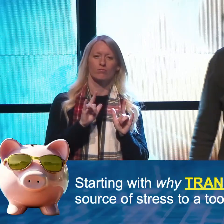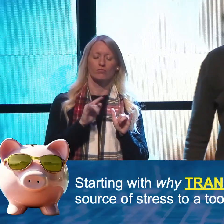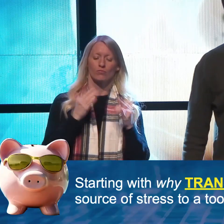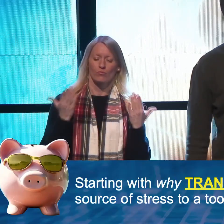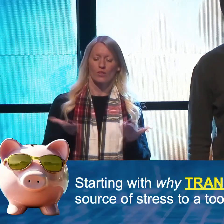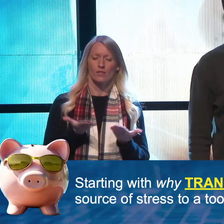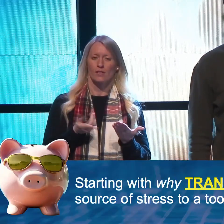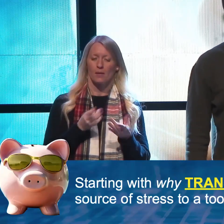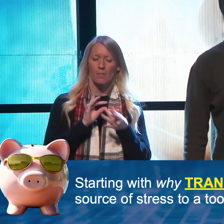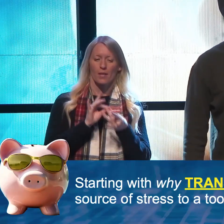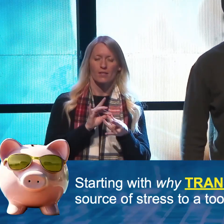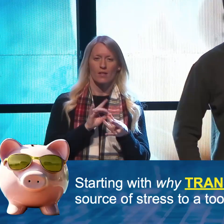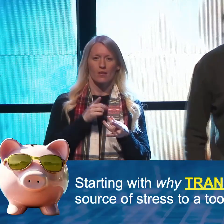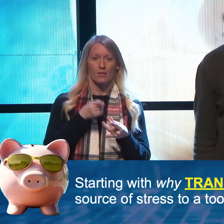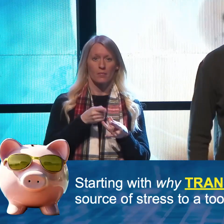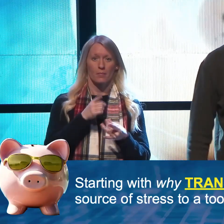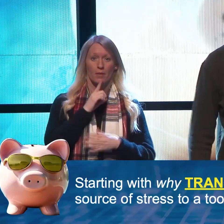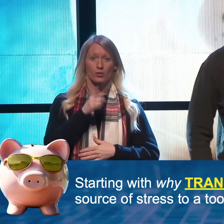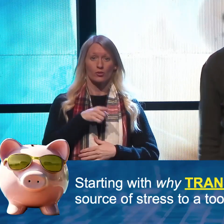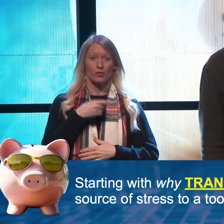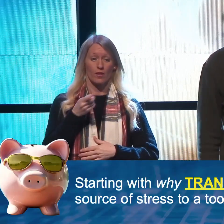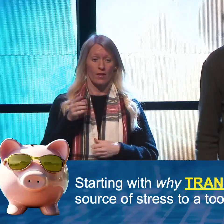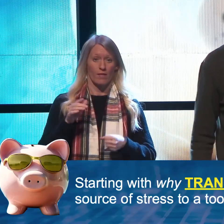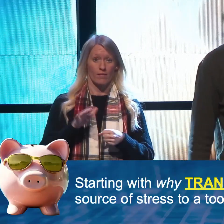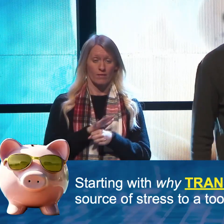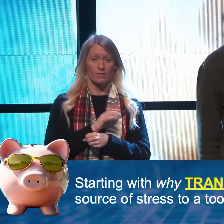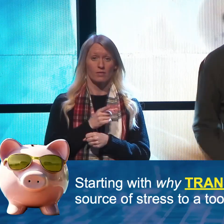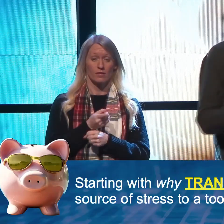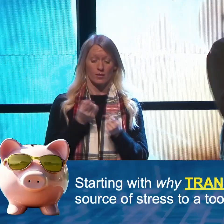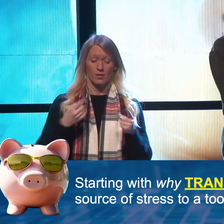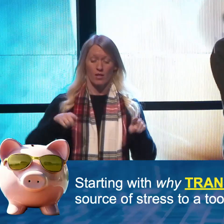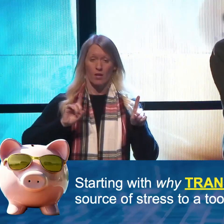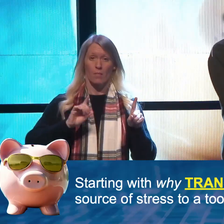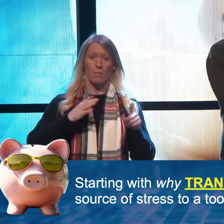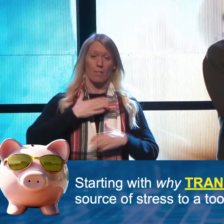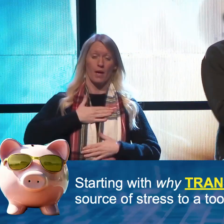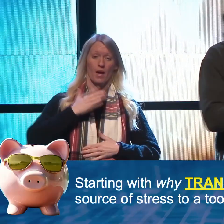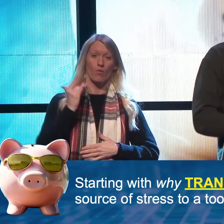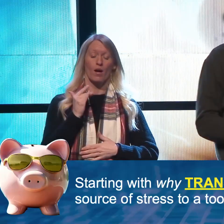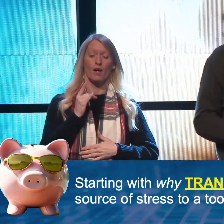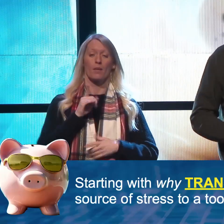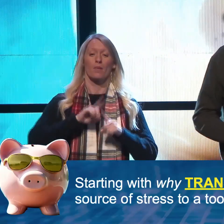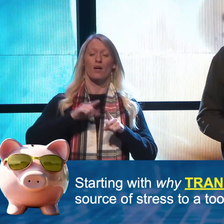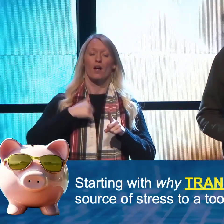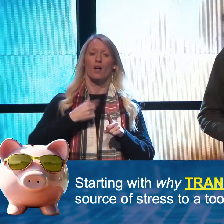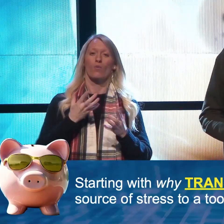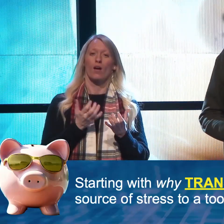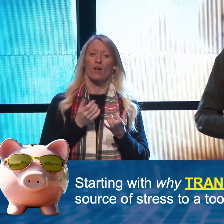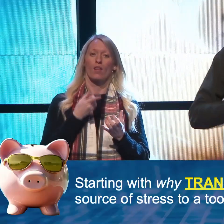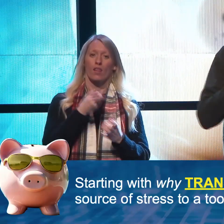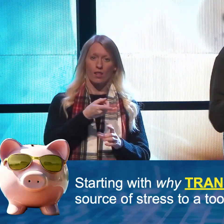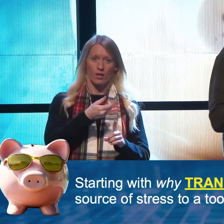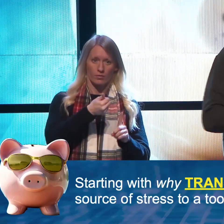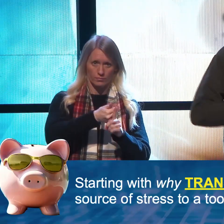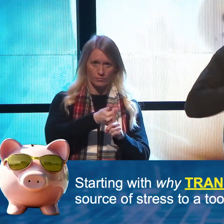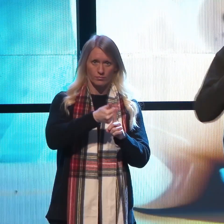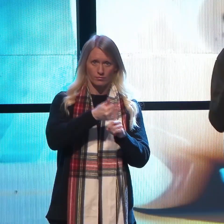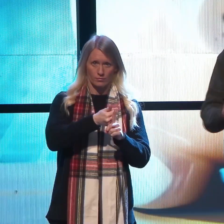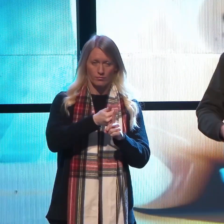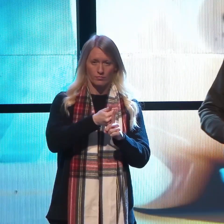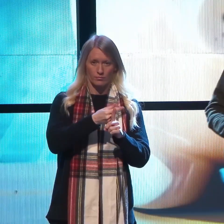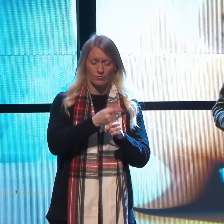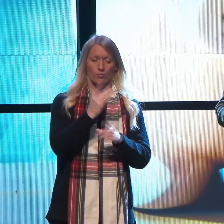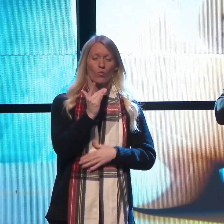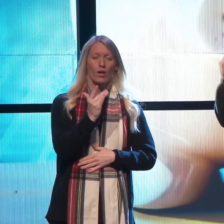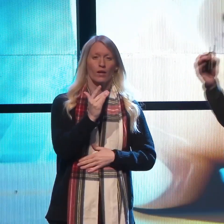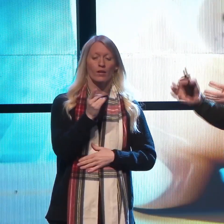them making sure that they fulfill my why for them or whatever it might be. But I want them to have a why. And so when we plan out, when we write